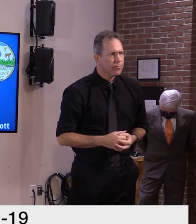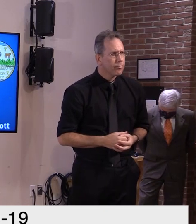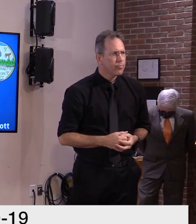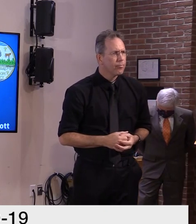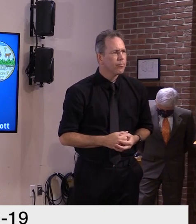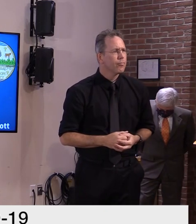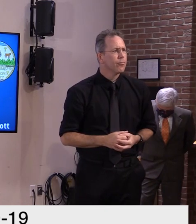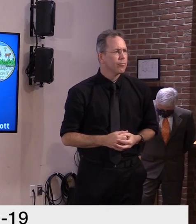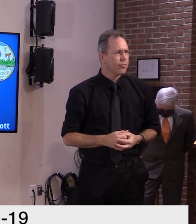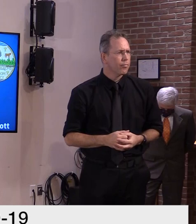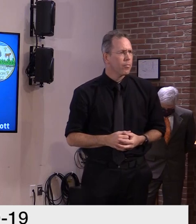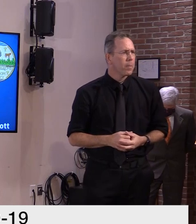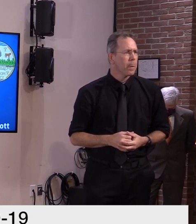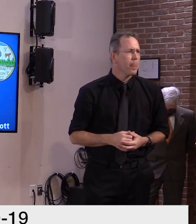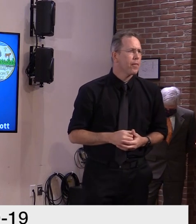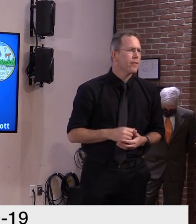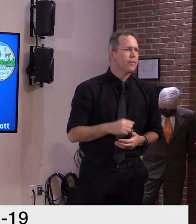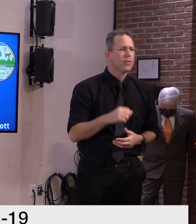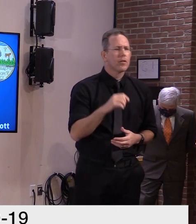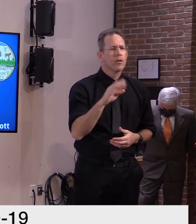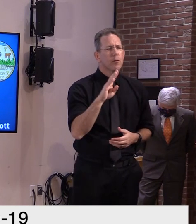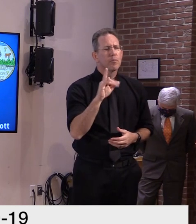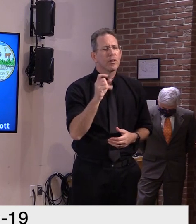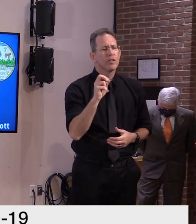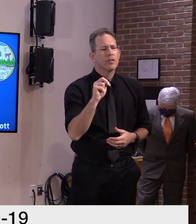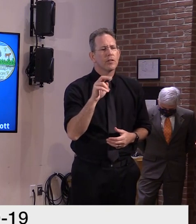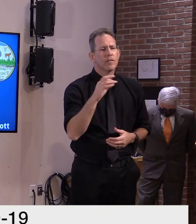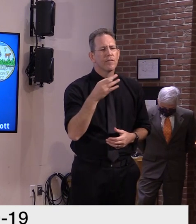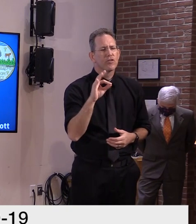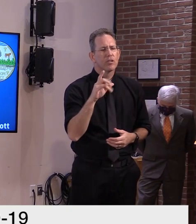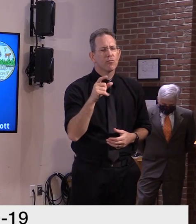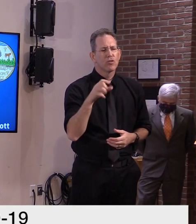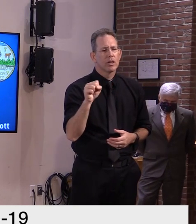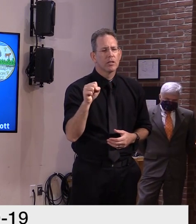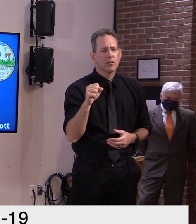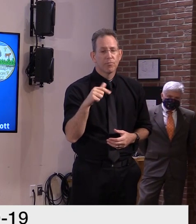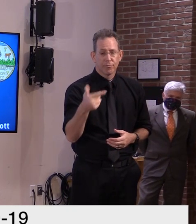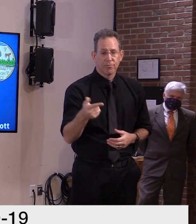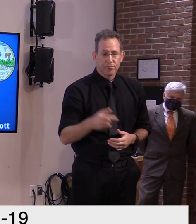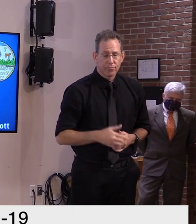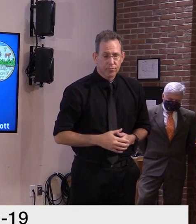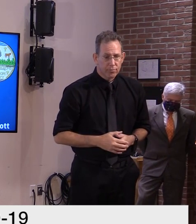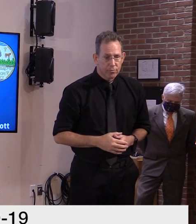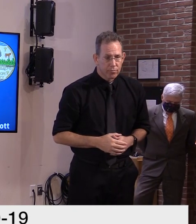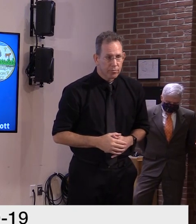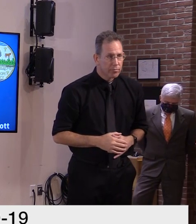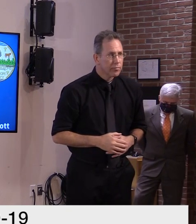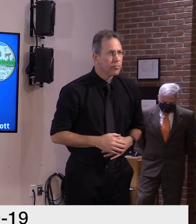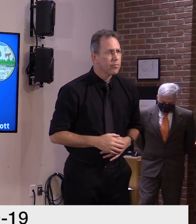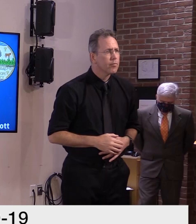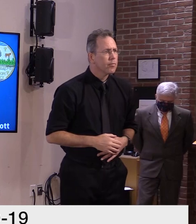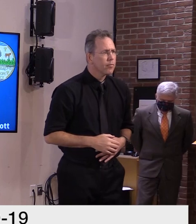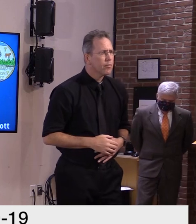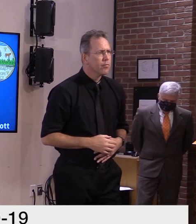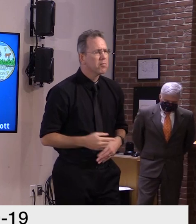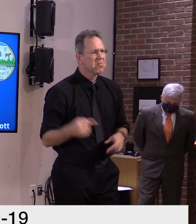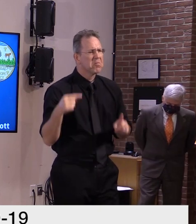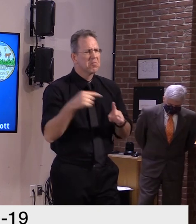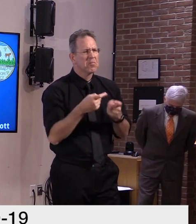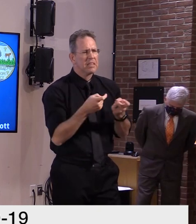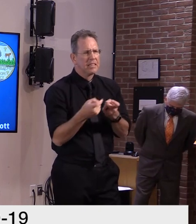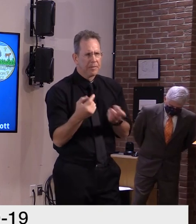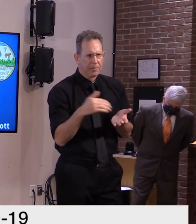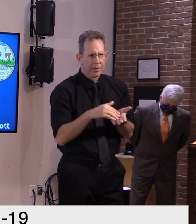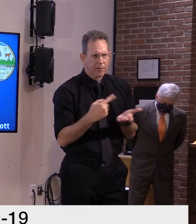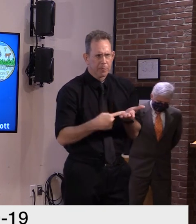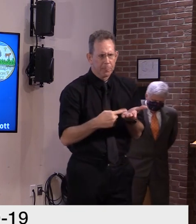Hi there. I have a few questions on the ski guidance as well. My first question is, you